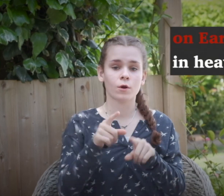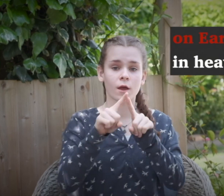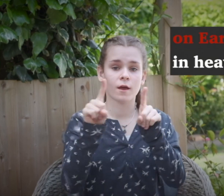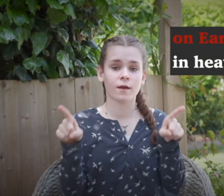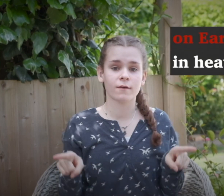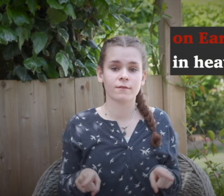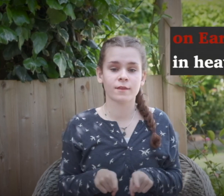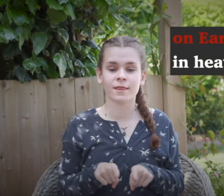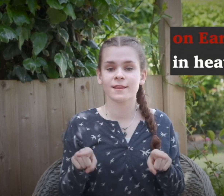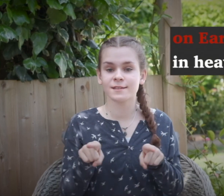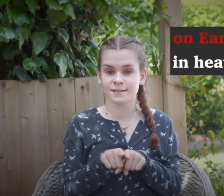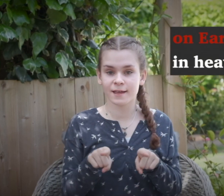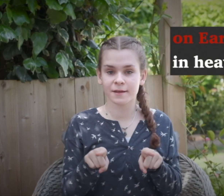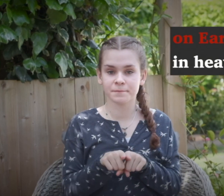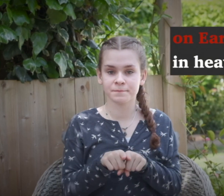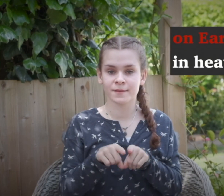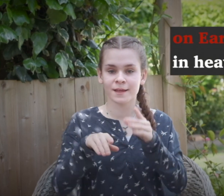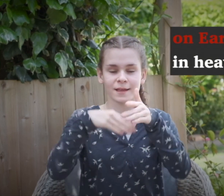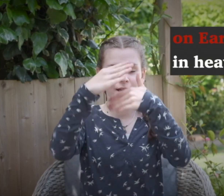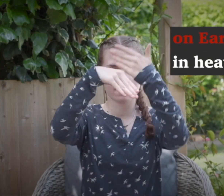earth as in heaven.